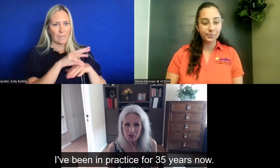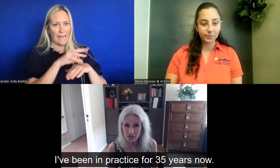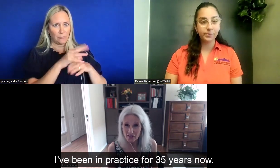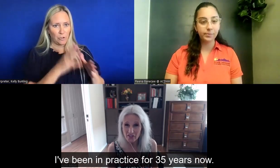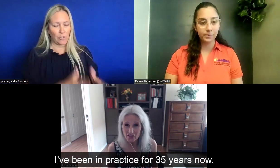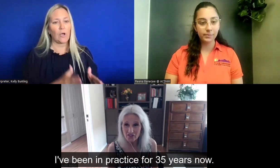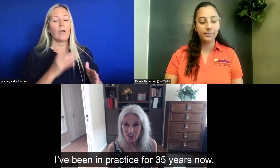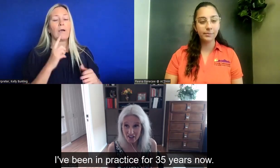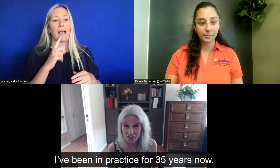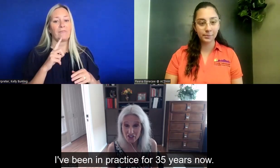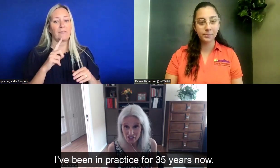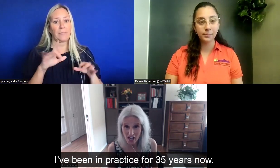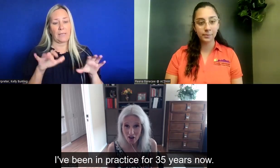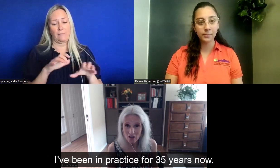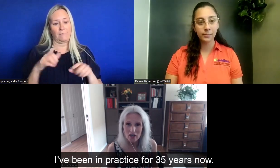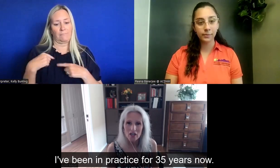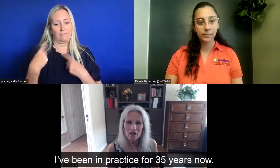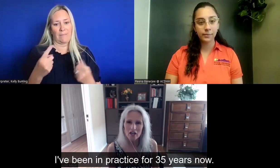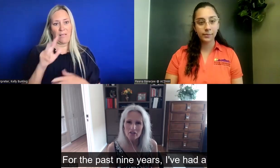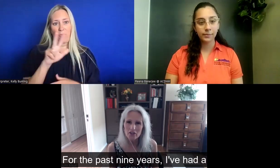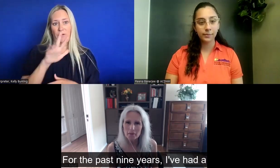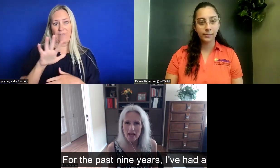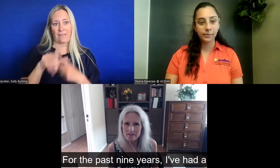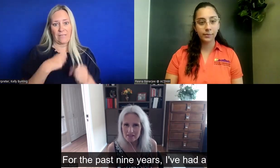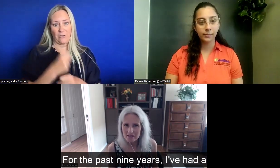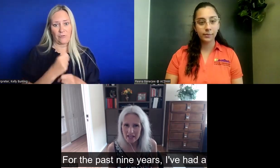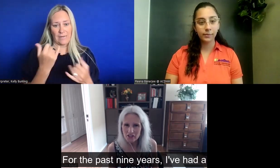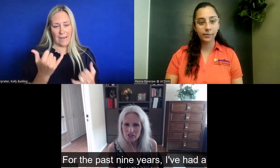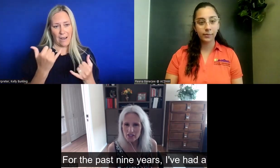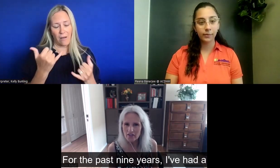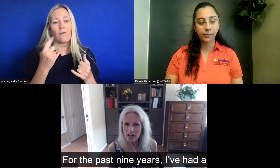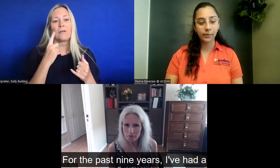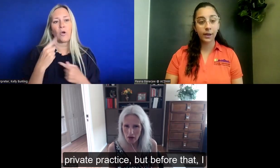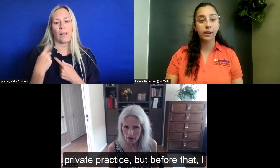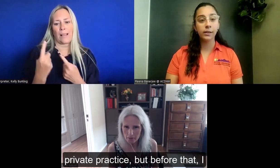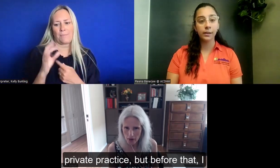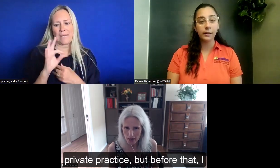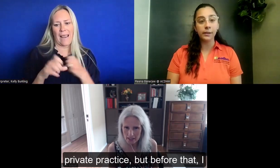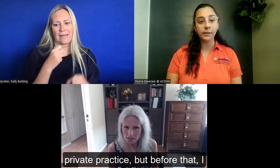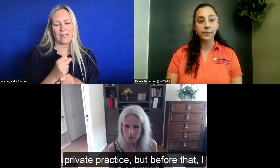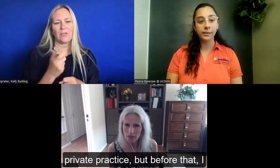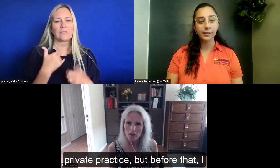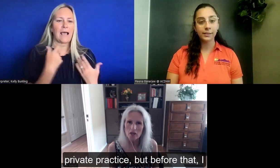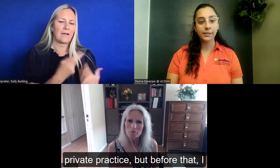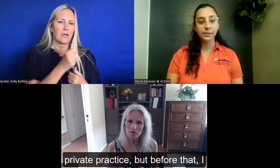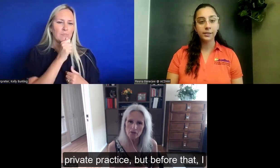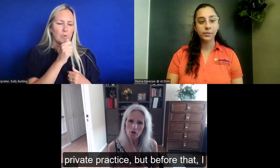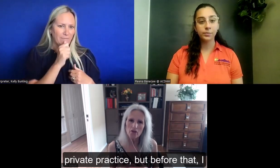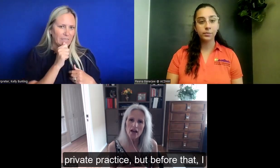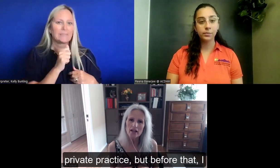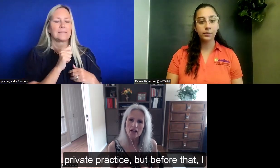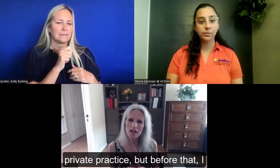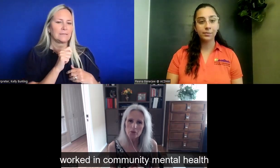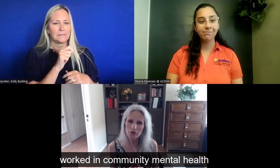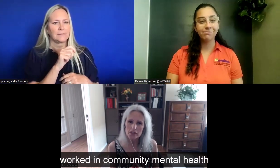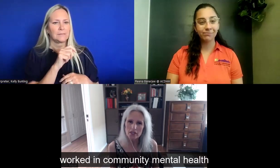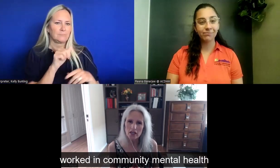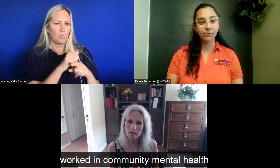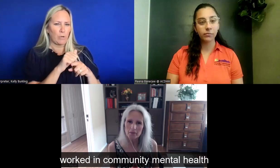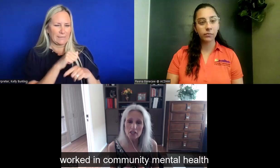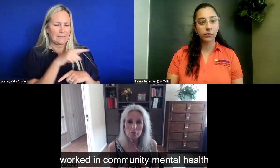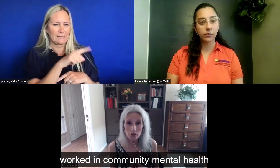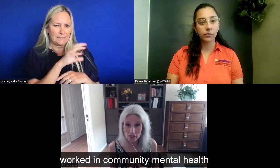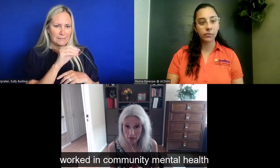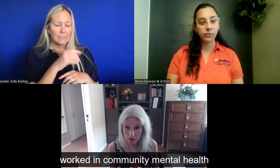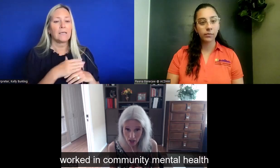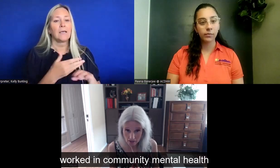for 35 years now. For the past 9 years, I've had a private practice, but before that, I worked